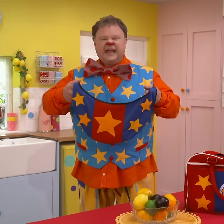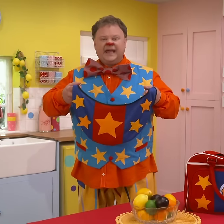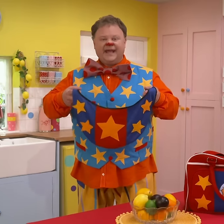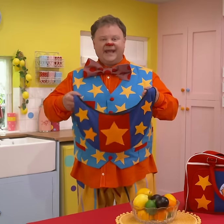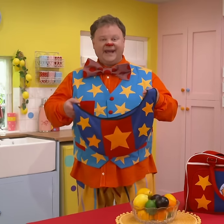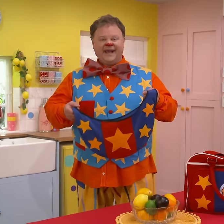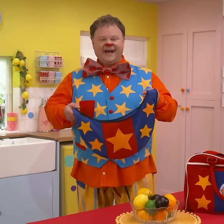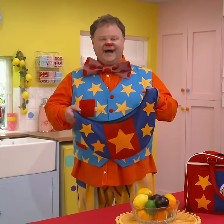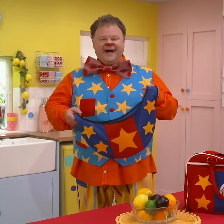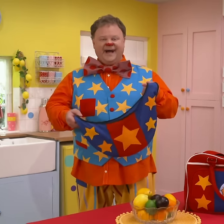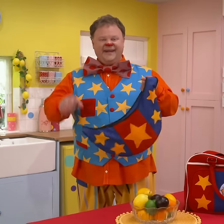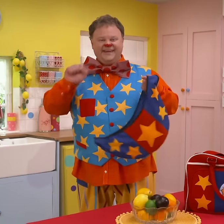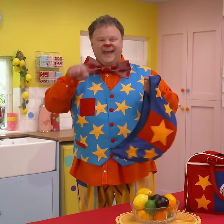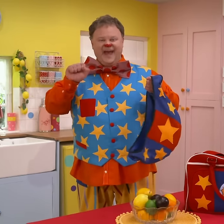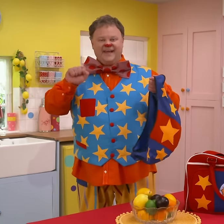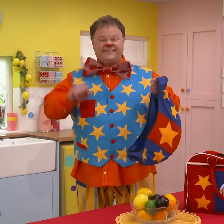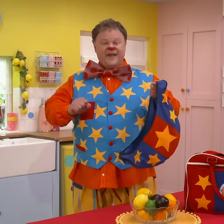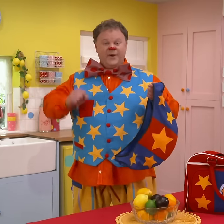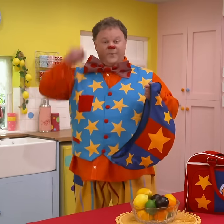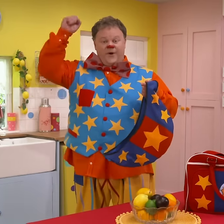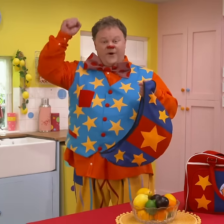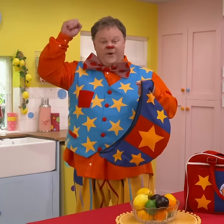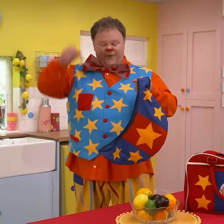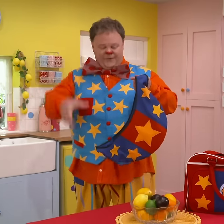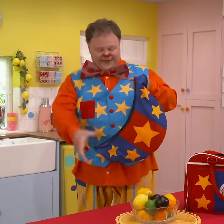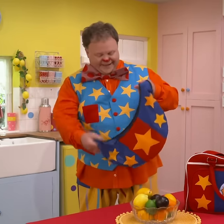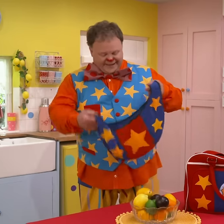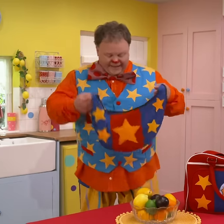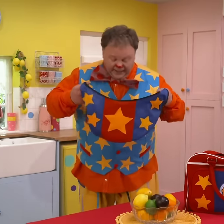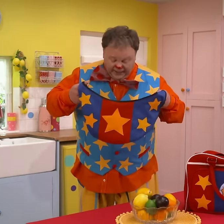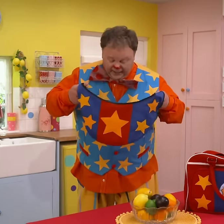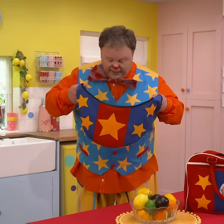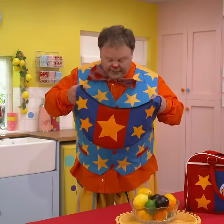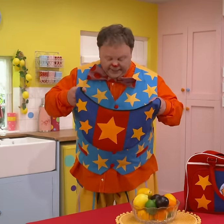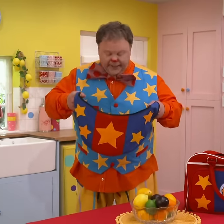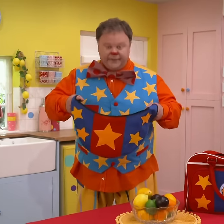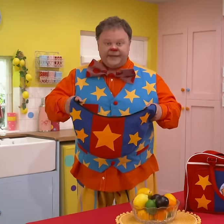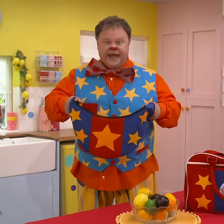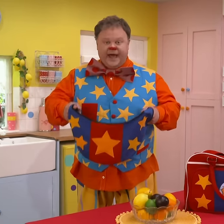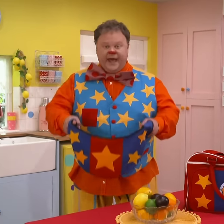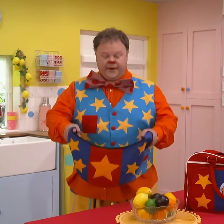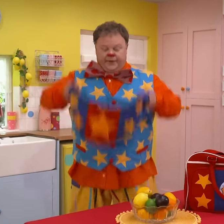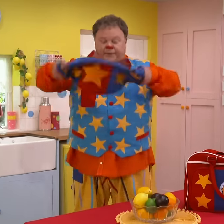Mr. Tumble? Oh, yes. Woohoo! Oh, no.